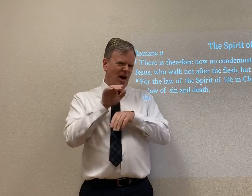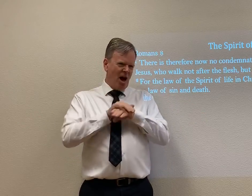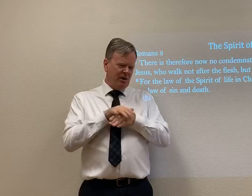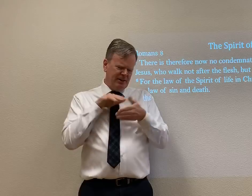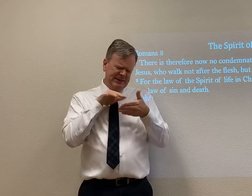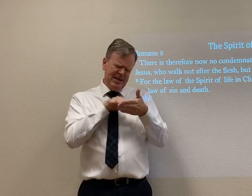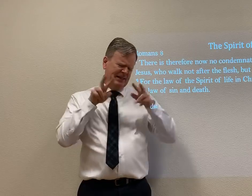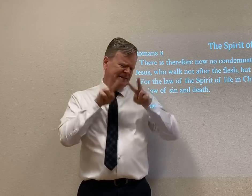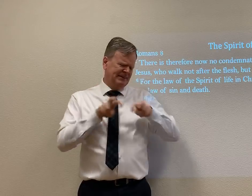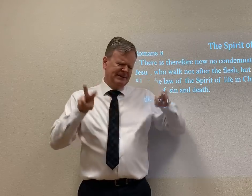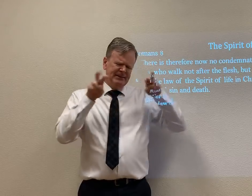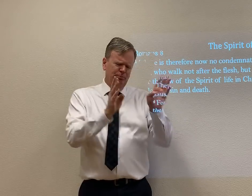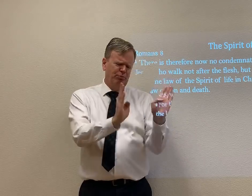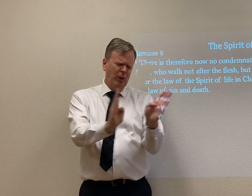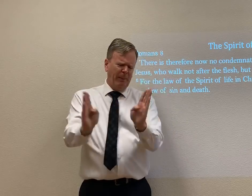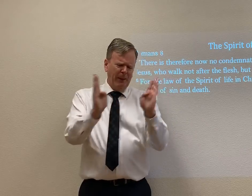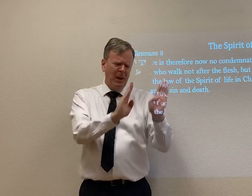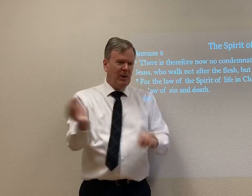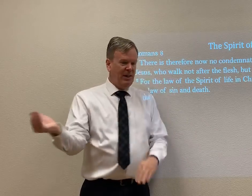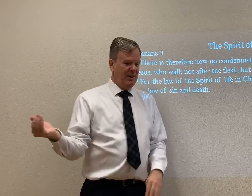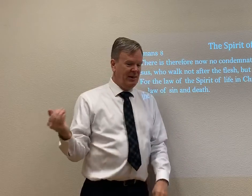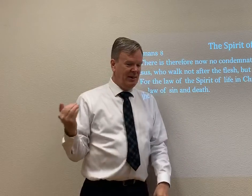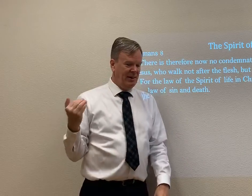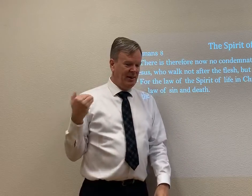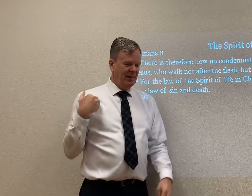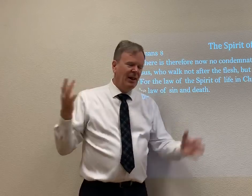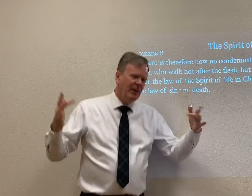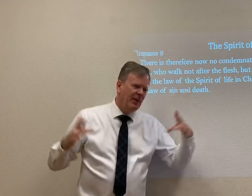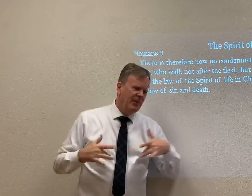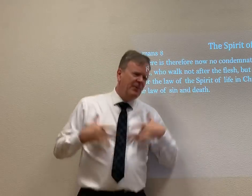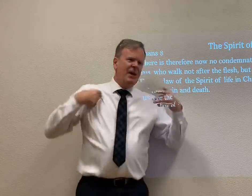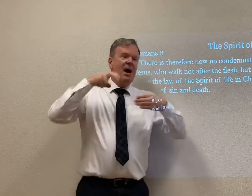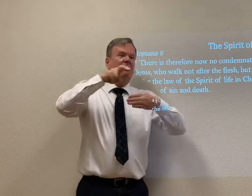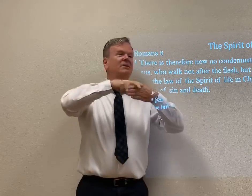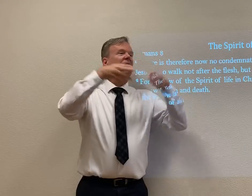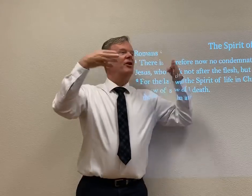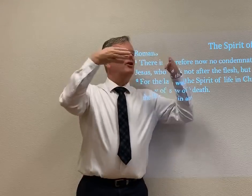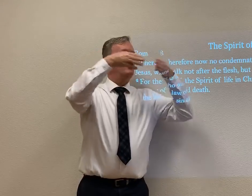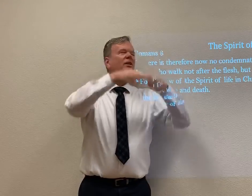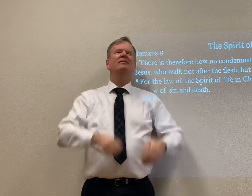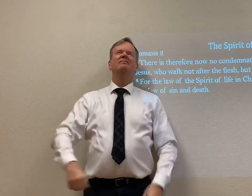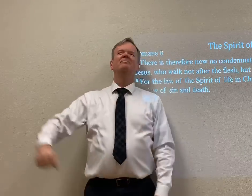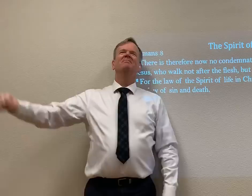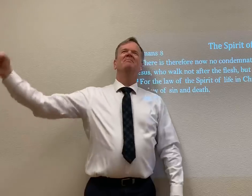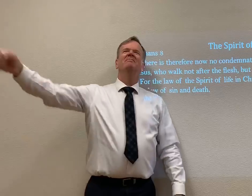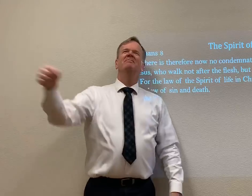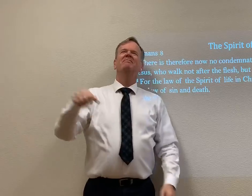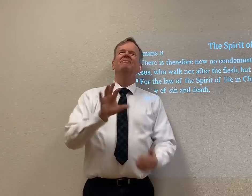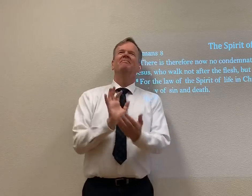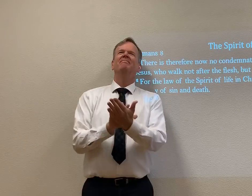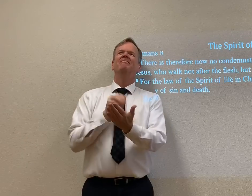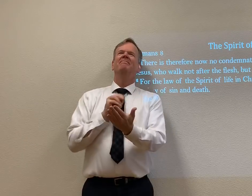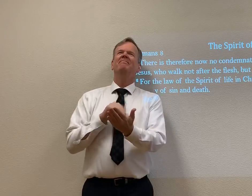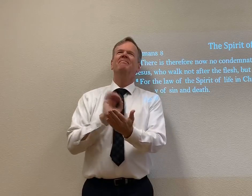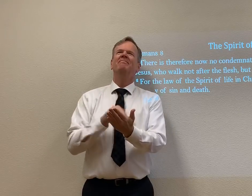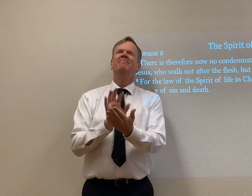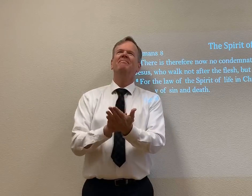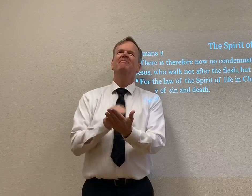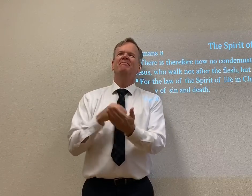Candido. He's working on his lesson right now. He's preparing. And whenever he's ready, let me know. And I'll sit in the corner and I'll be cheering him on. I'll be